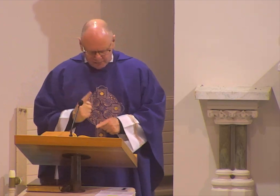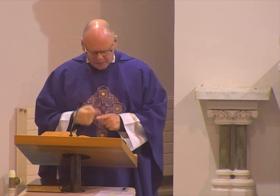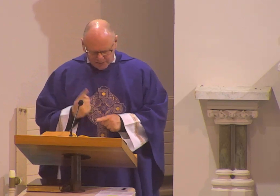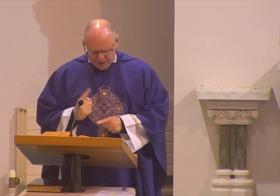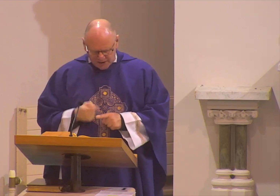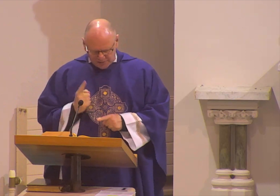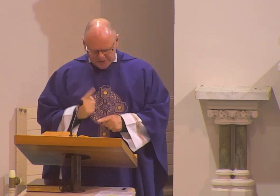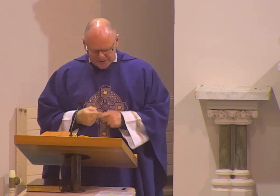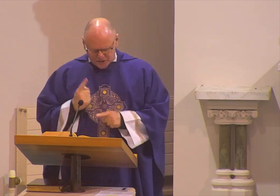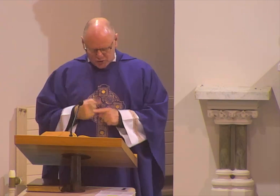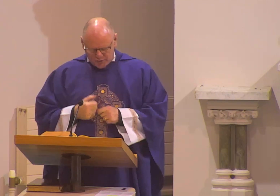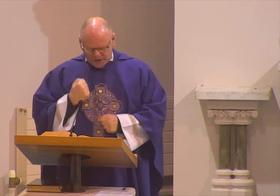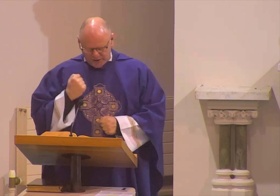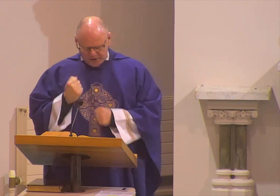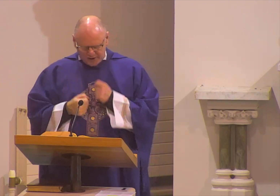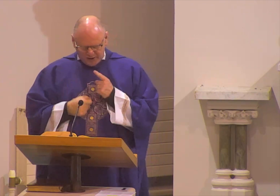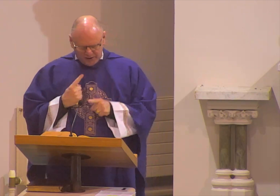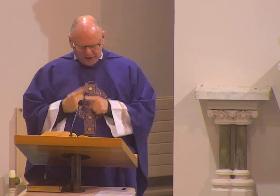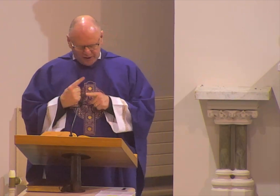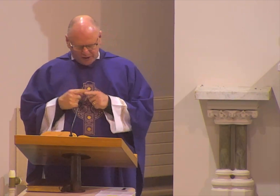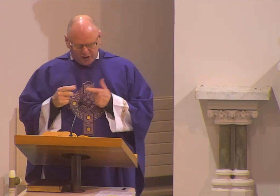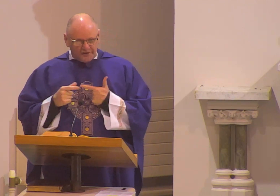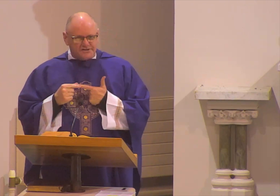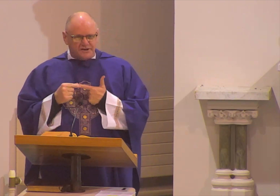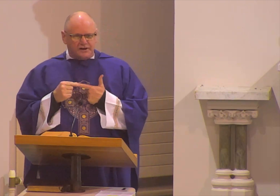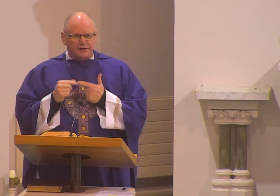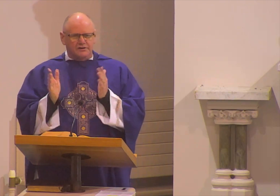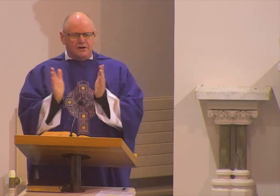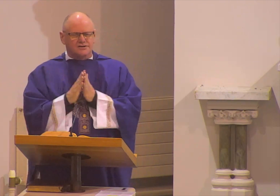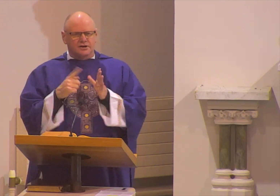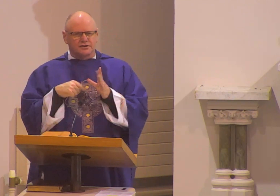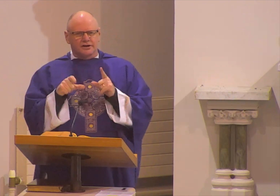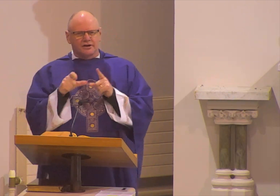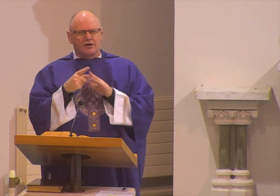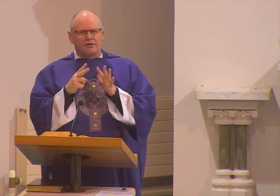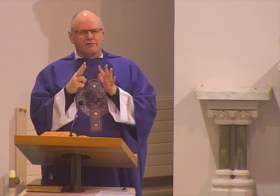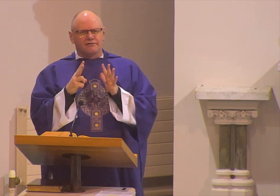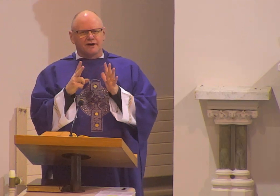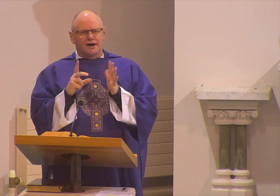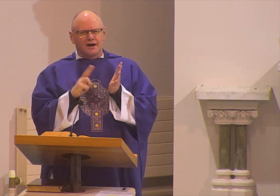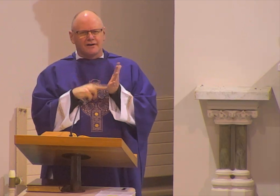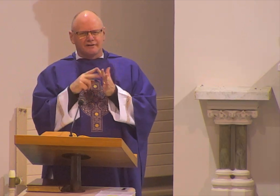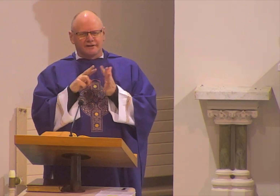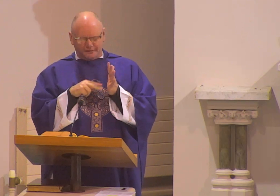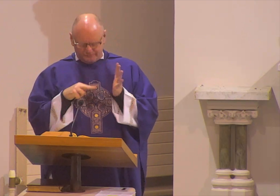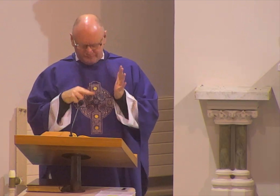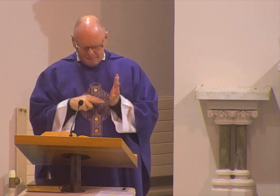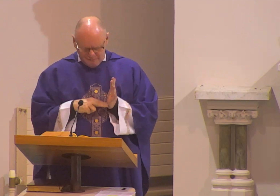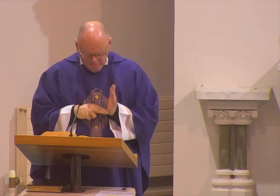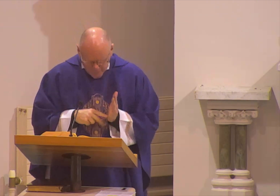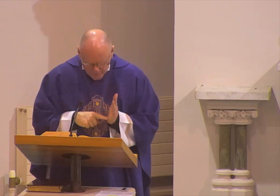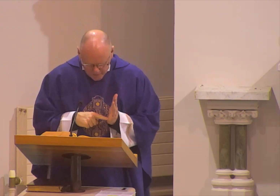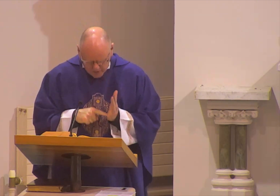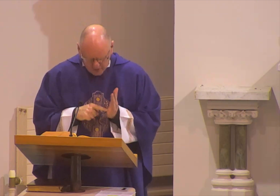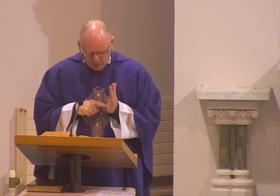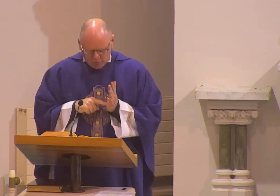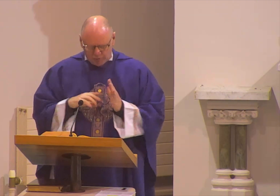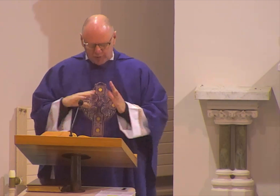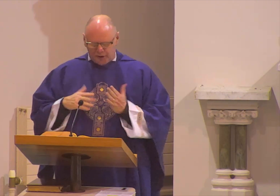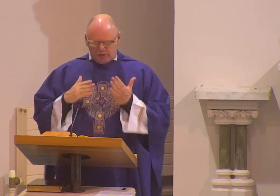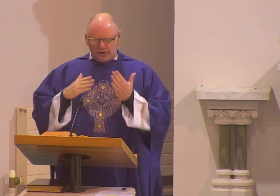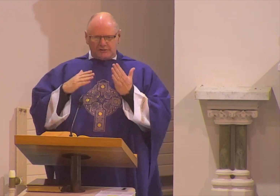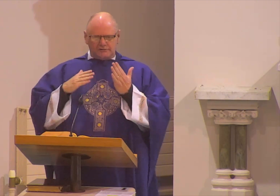Time gallops quickly, and now the second Sunday of Advent.